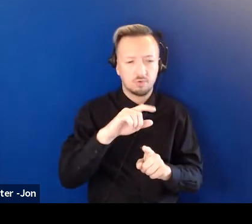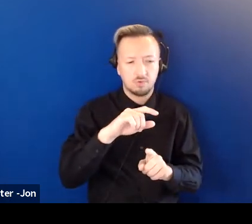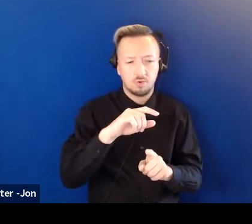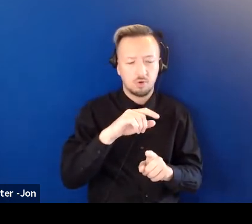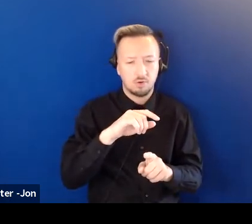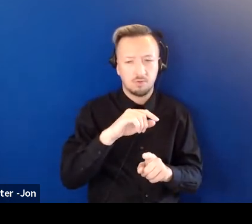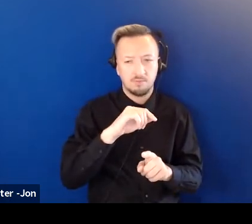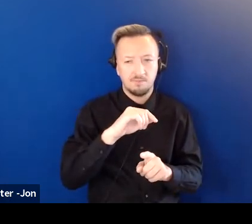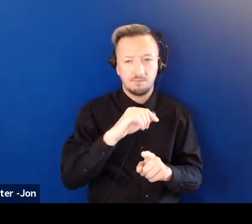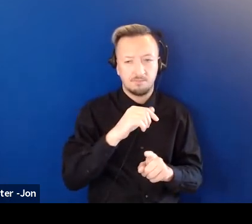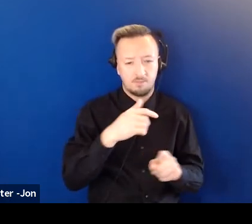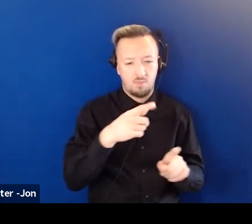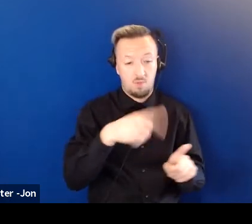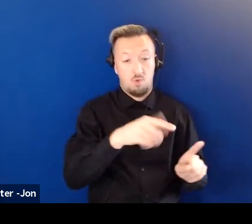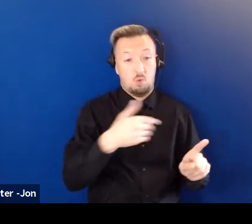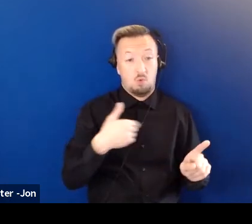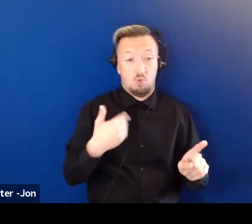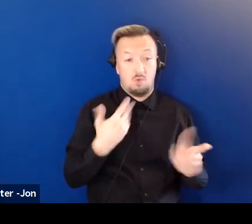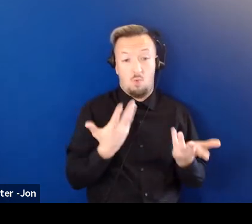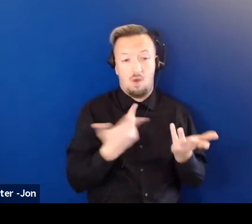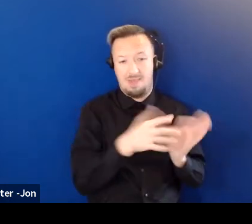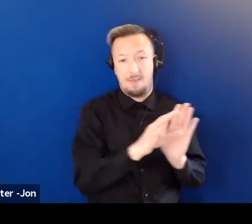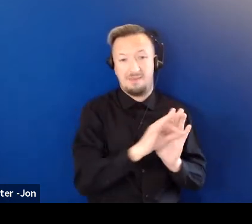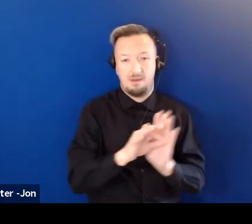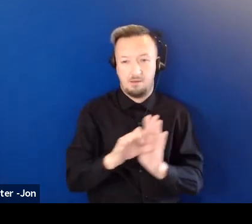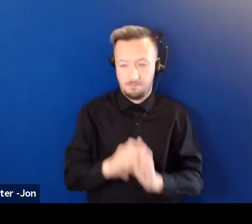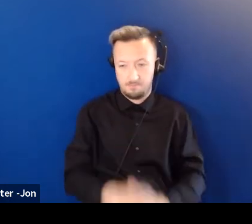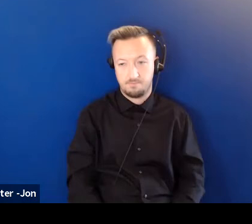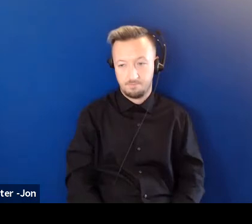youth themselves choose. Another